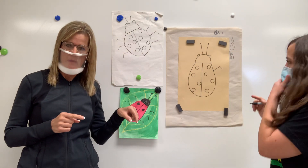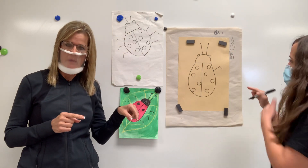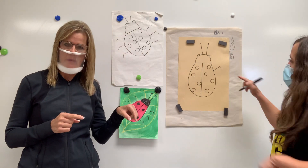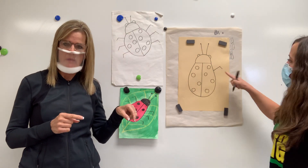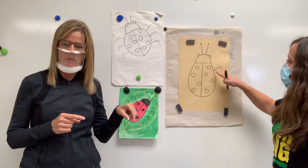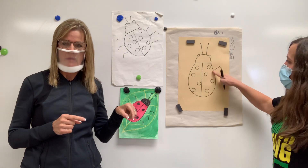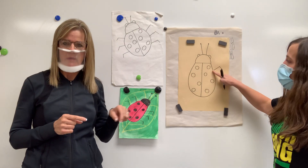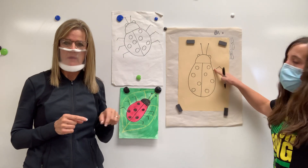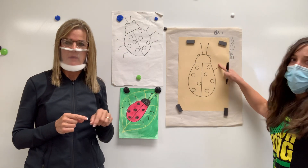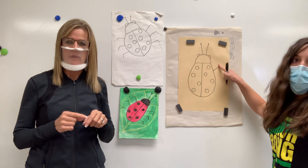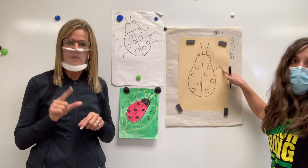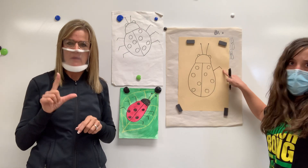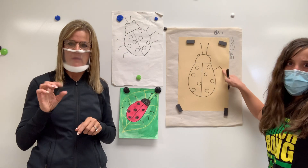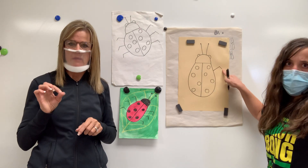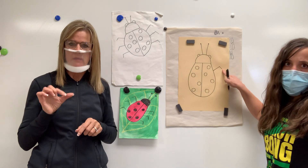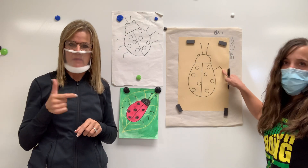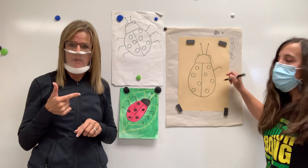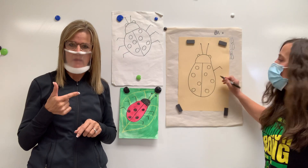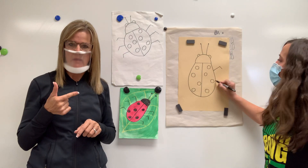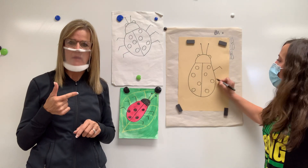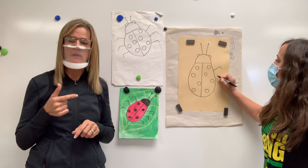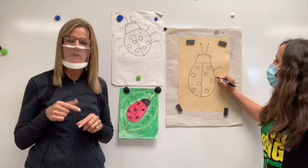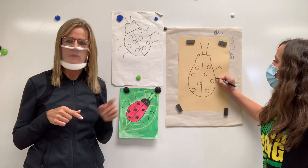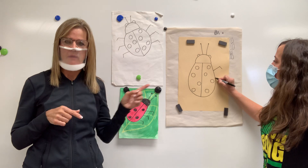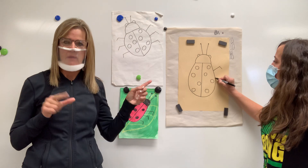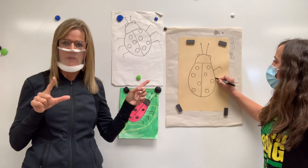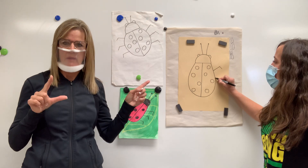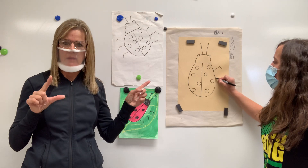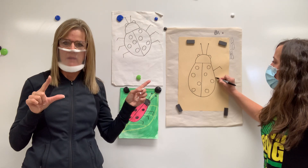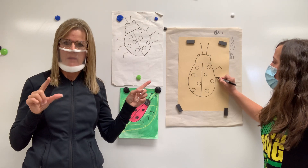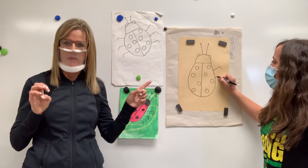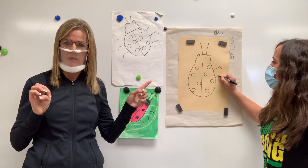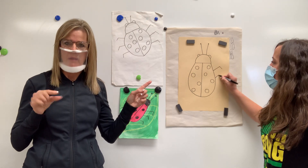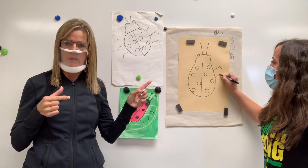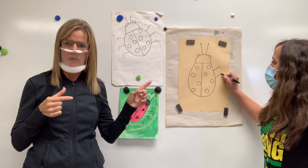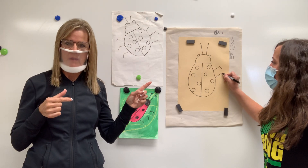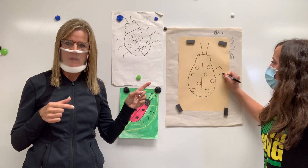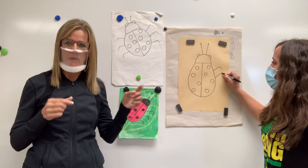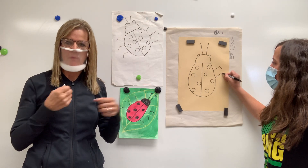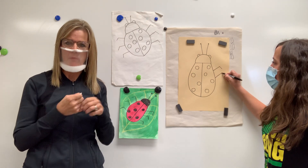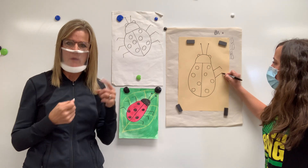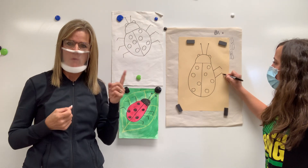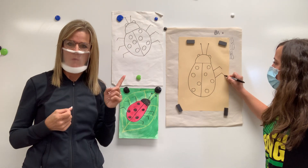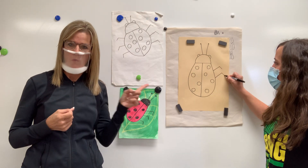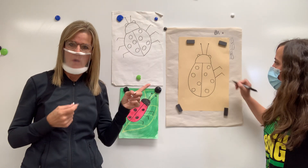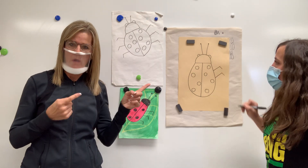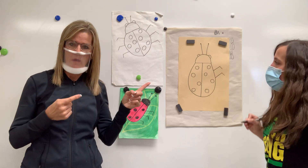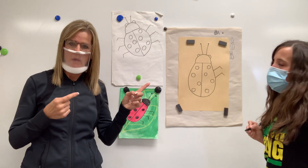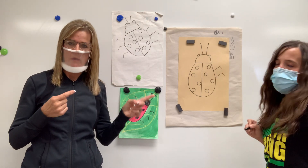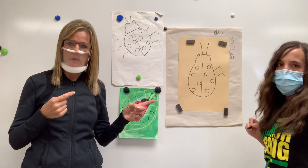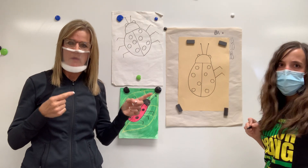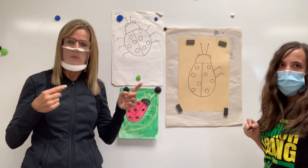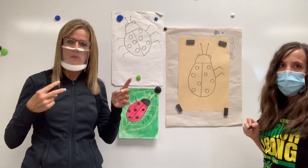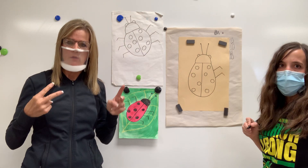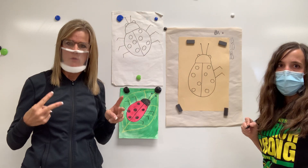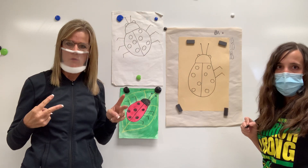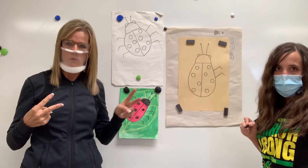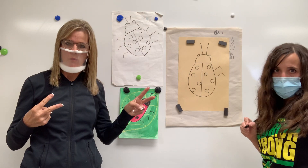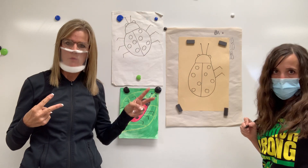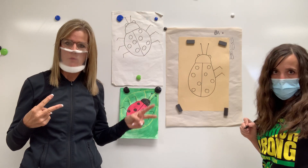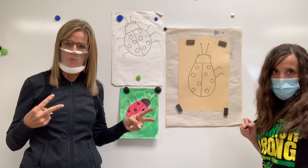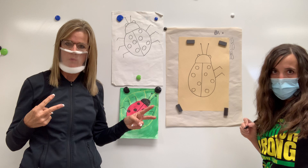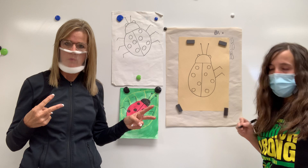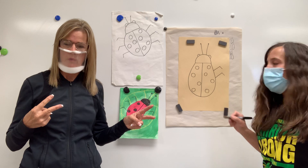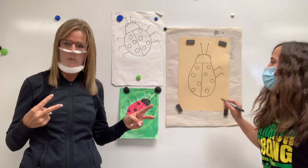leg. So I've got 1, then I'm gonna make another one, up a little ways and down a little ways.